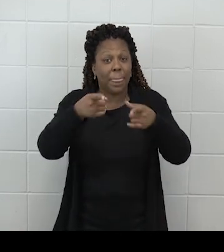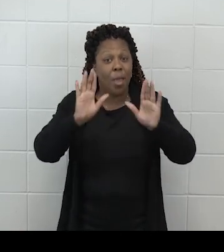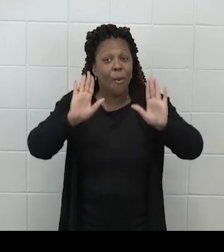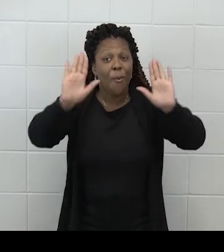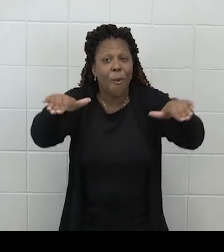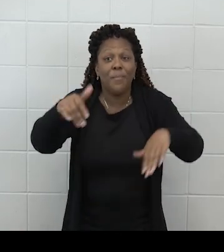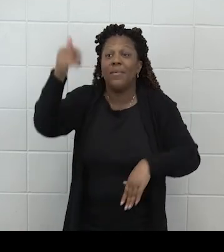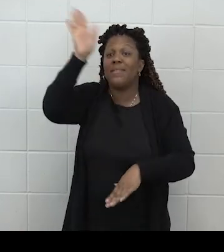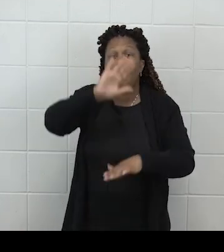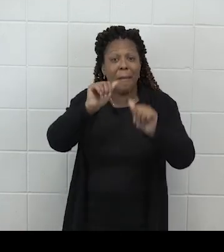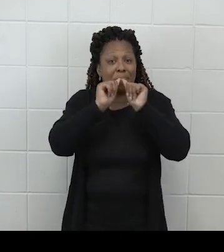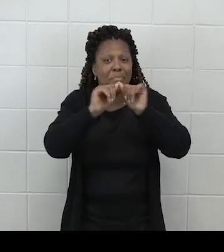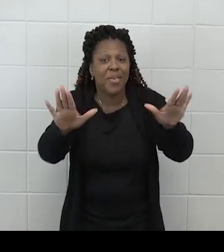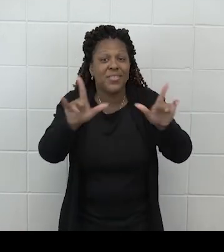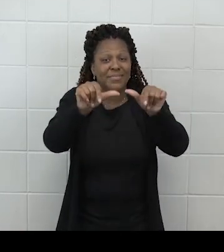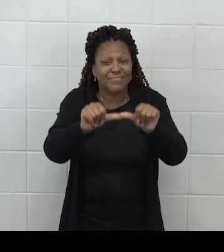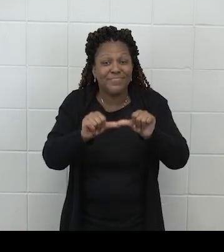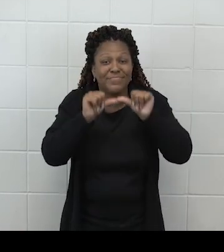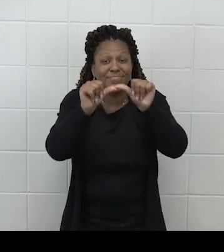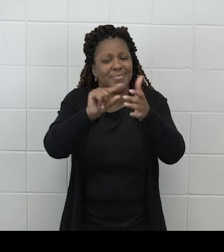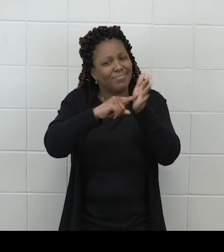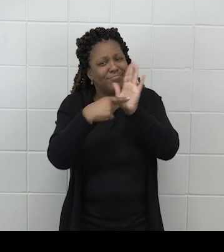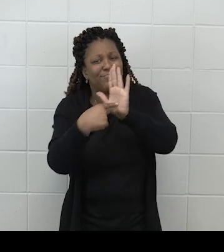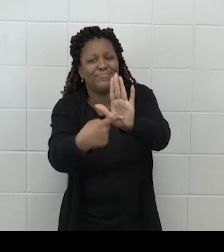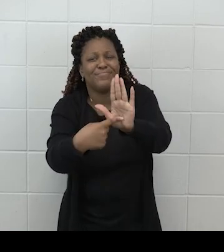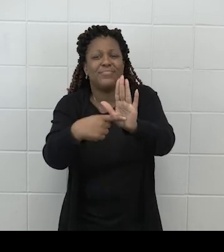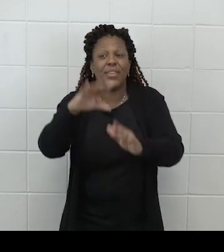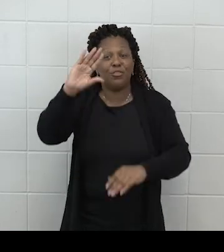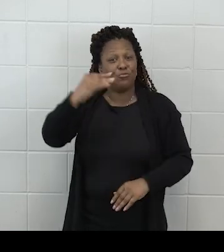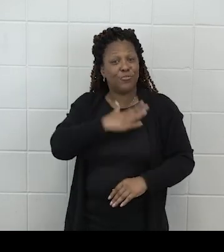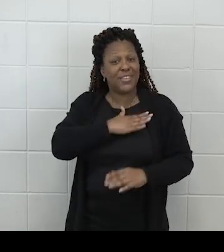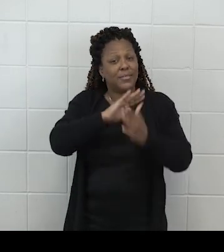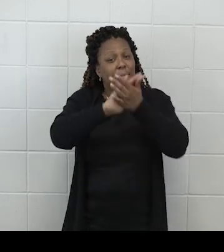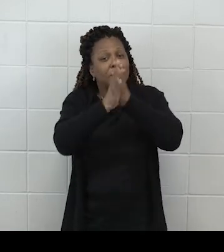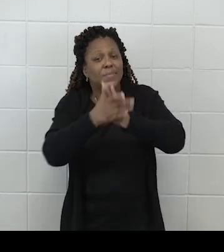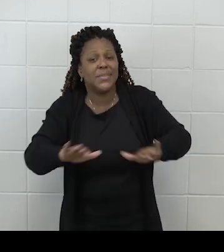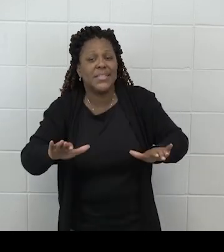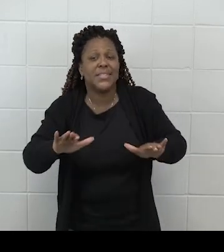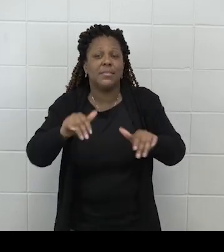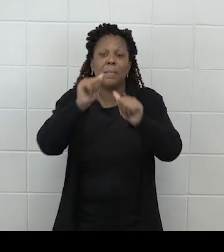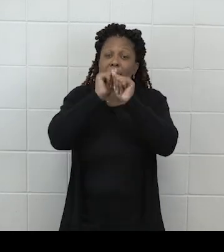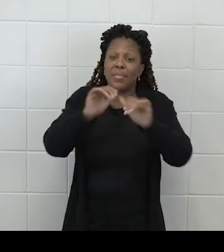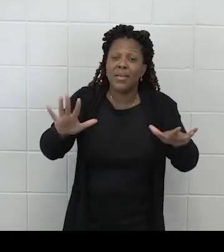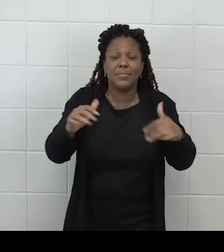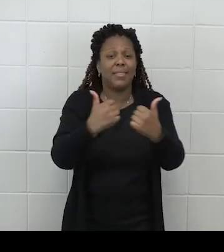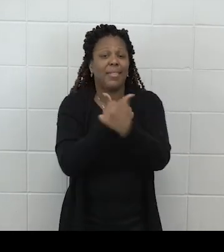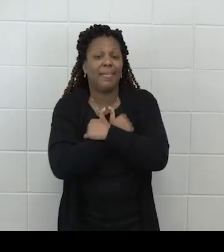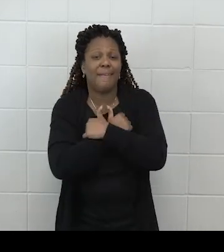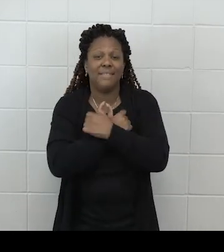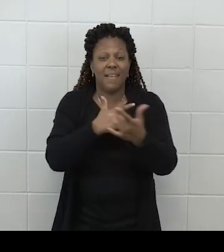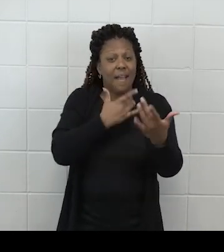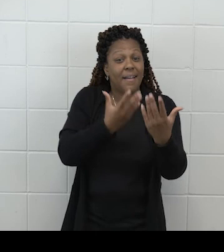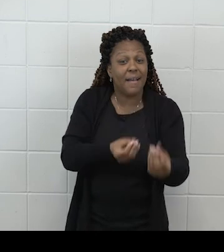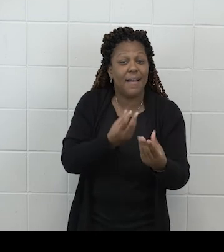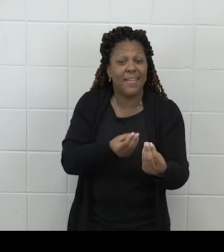now receive the blessing. May the Lord, continue to share you grace and peace and favor and love and